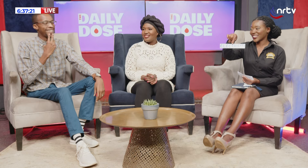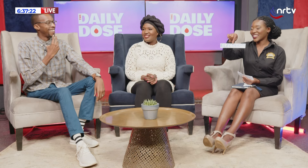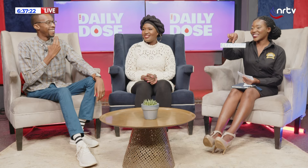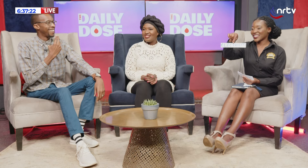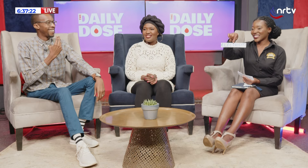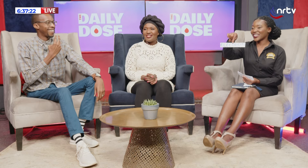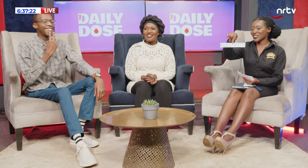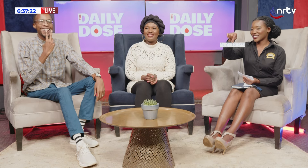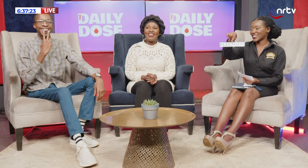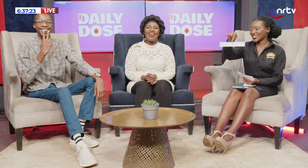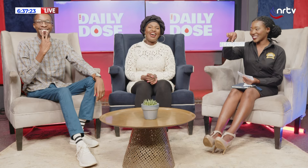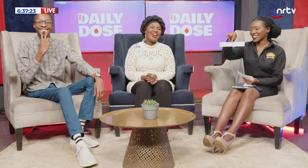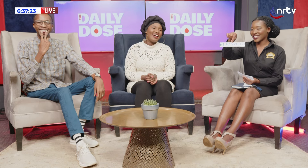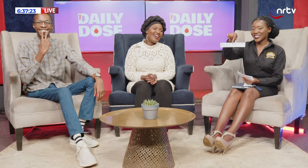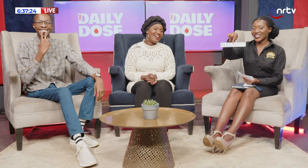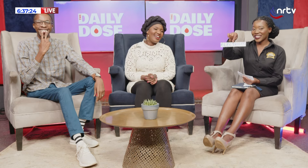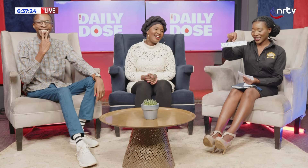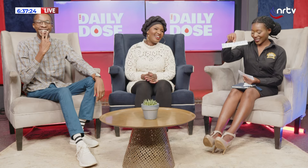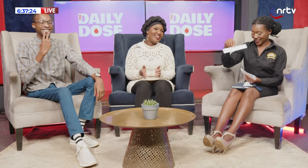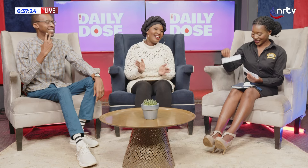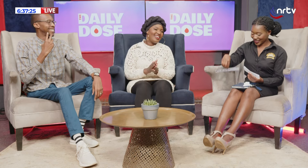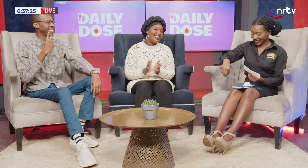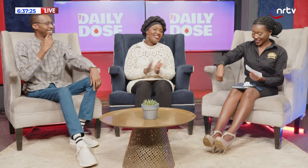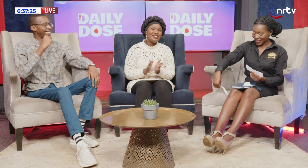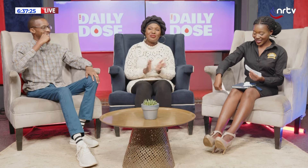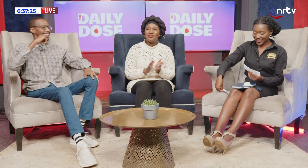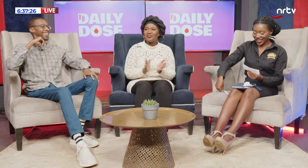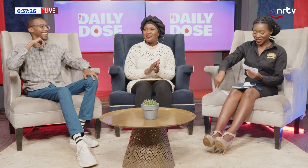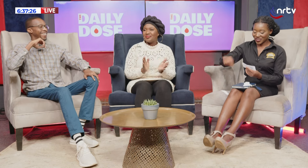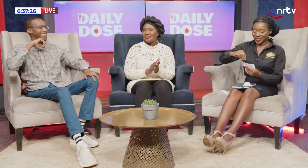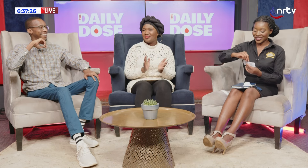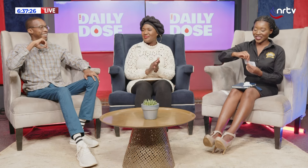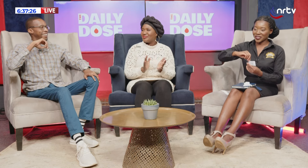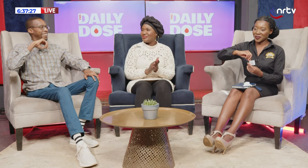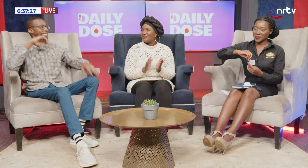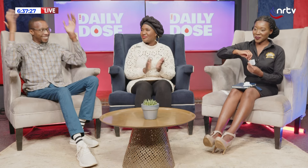Uh-huh. That's electricity. Yes. Electricity. That's electricity.